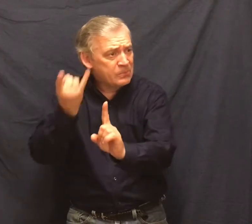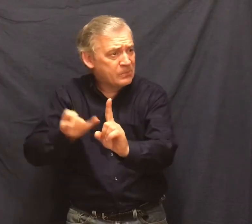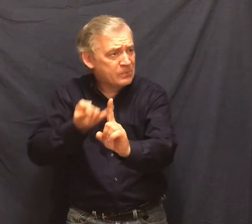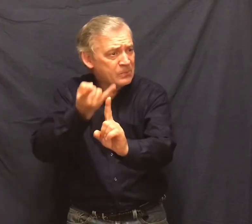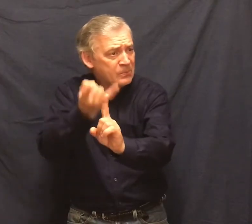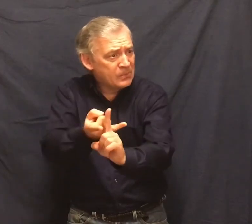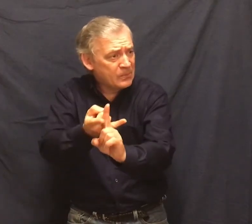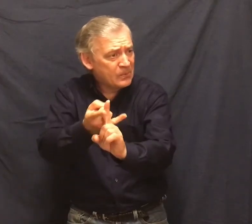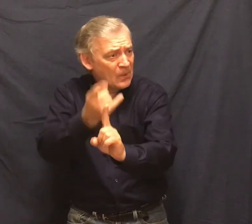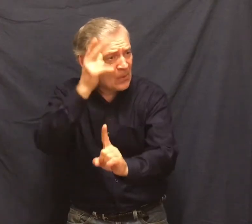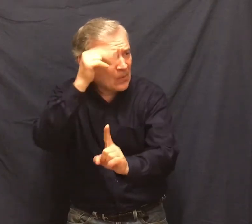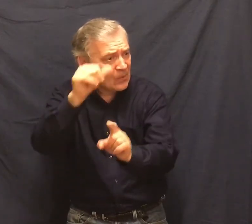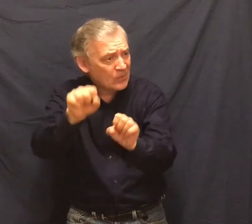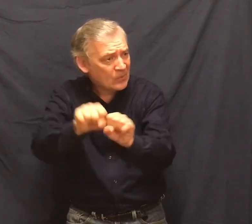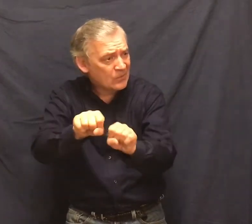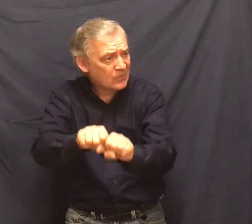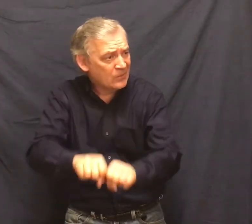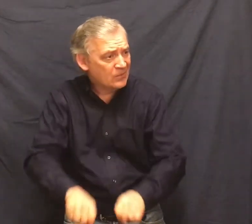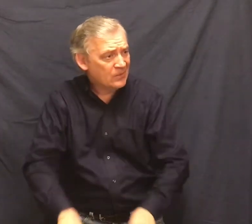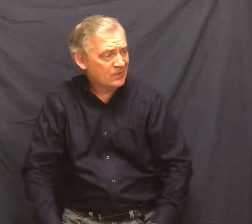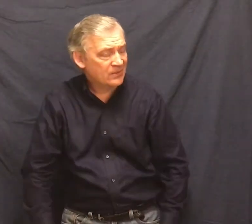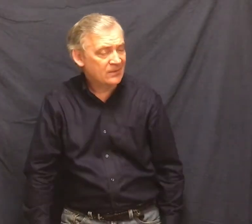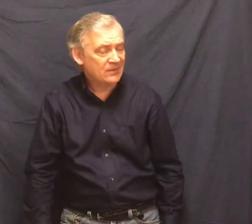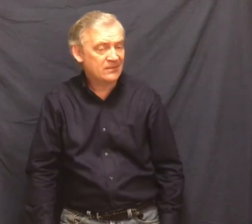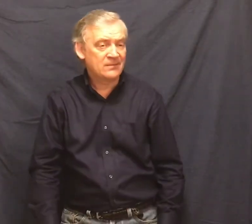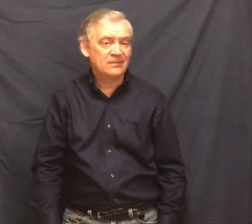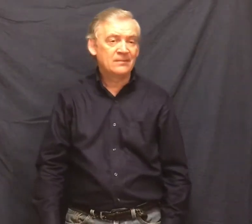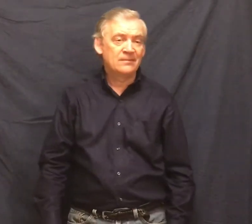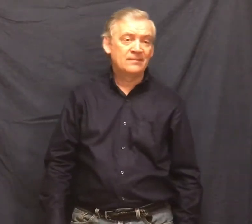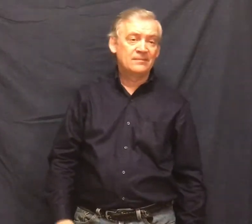I don't like to play evernight, said Slim.